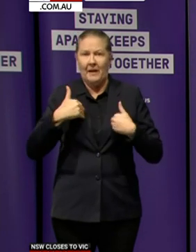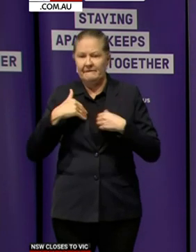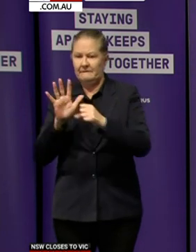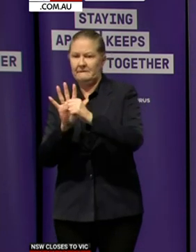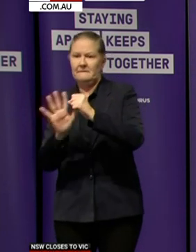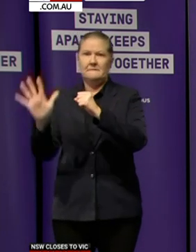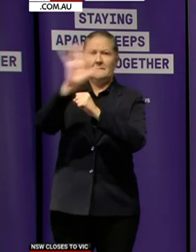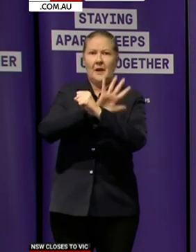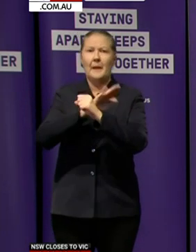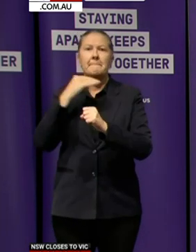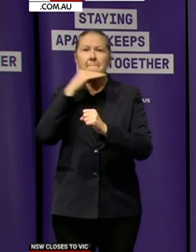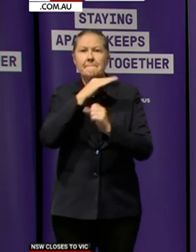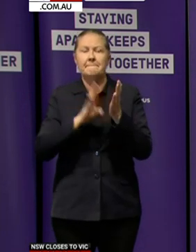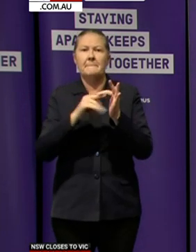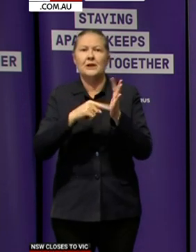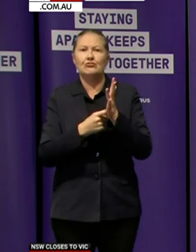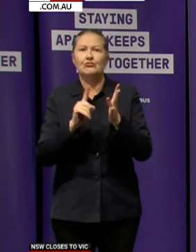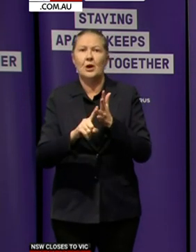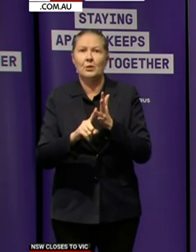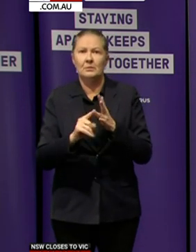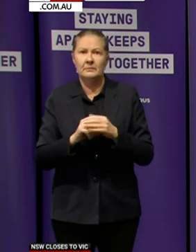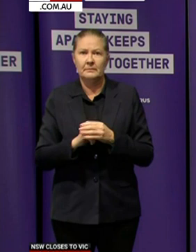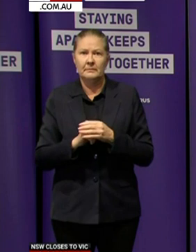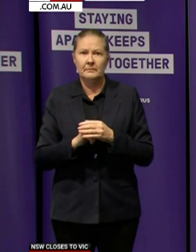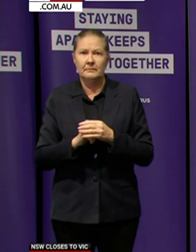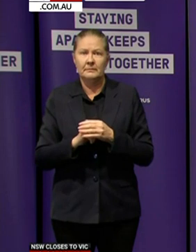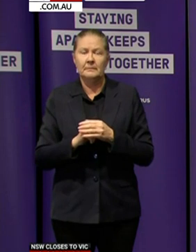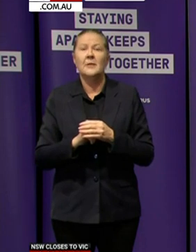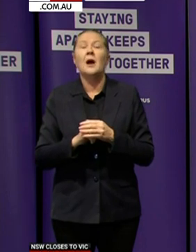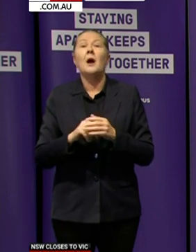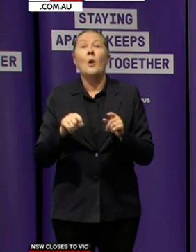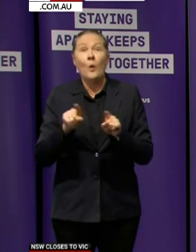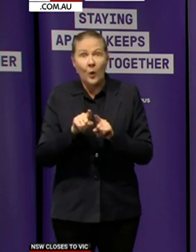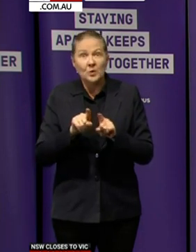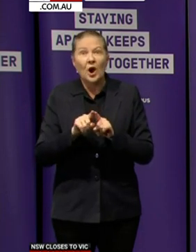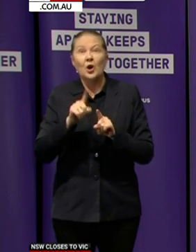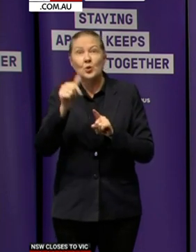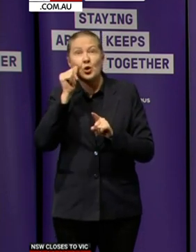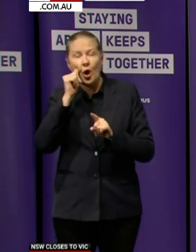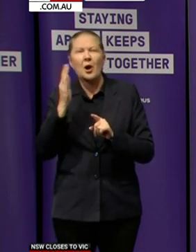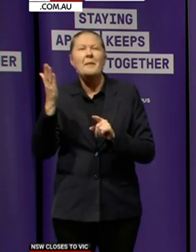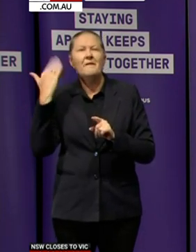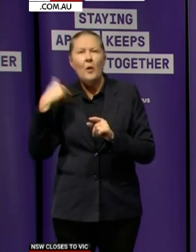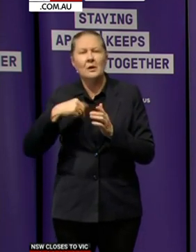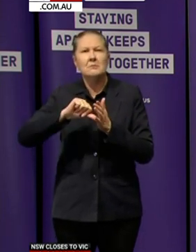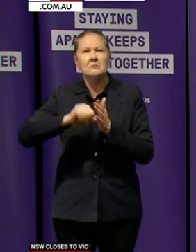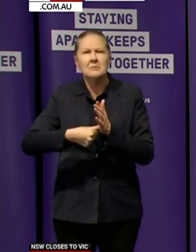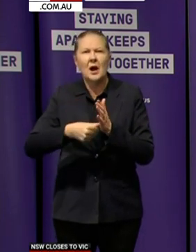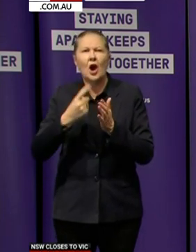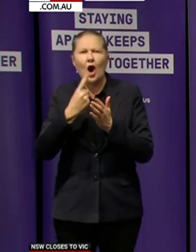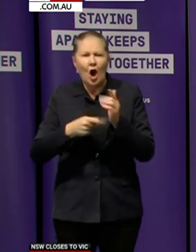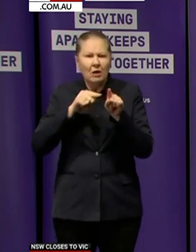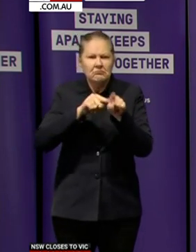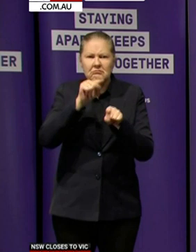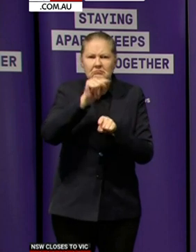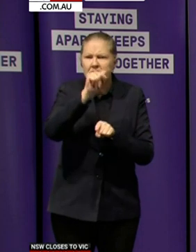say, much like the settings that apply to those 12 lockdown postcodes, we have seen more